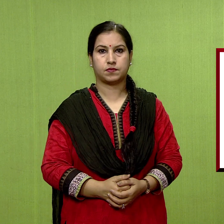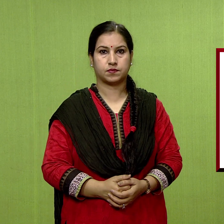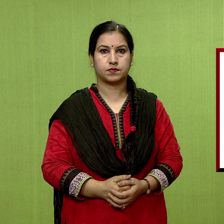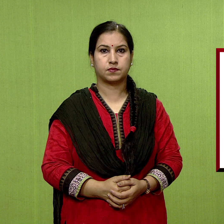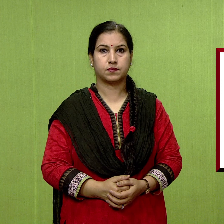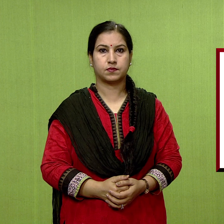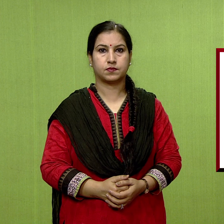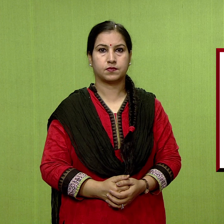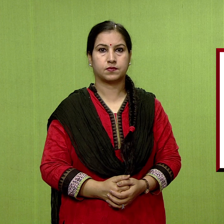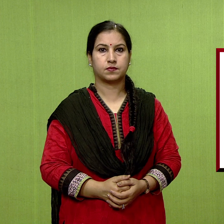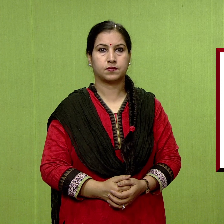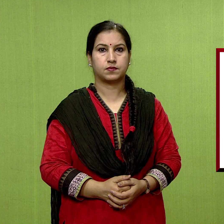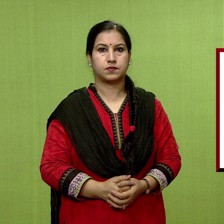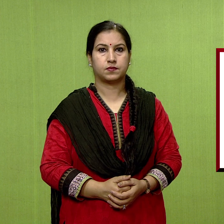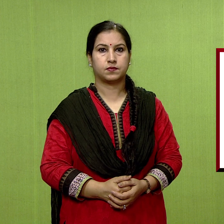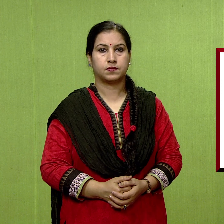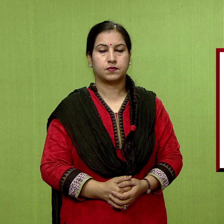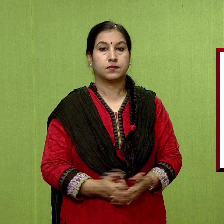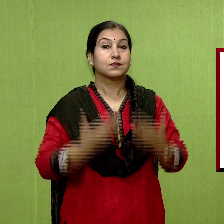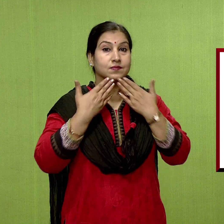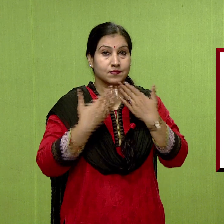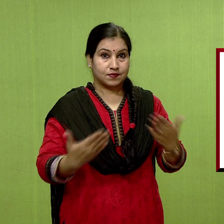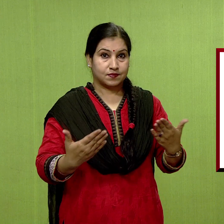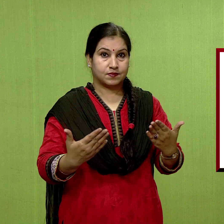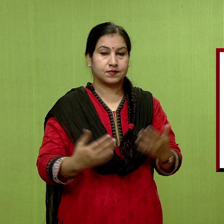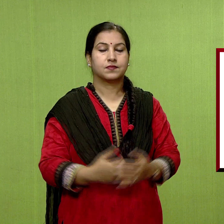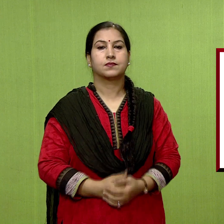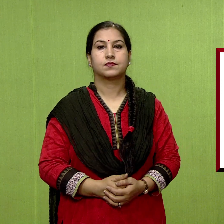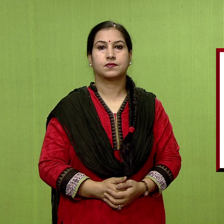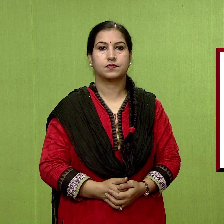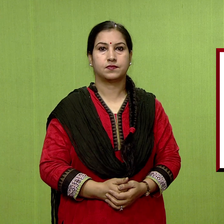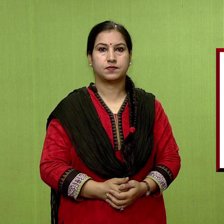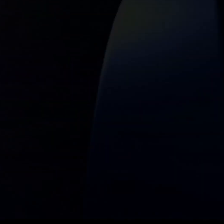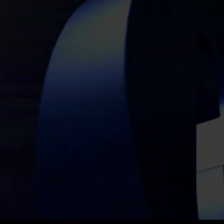www.nios.ac.in. Thank you.